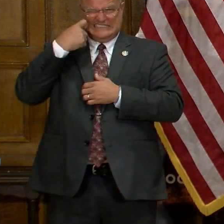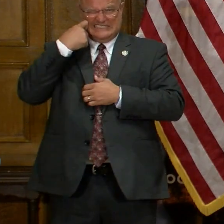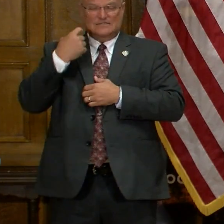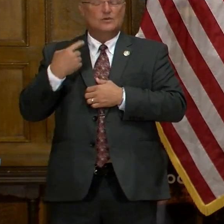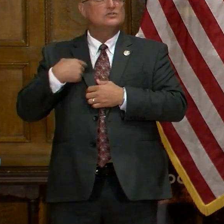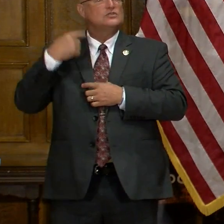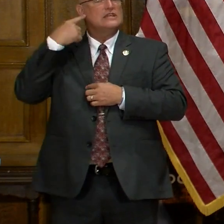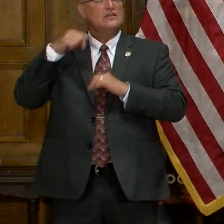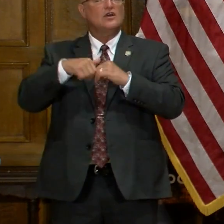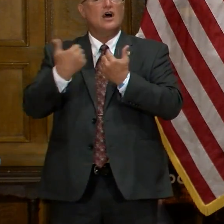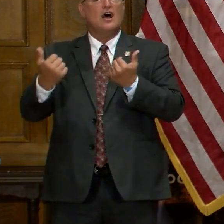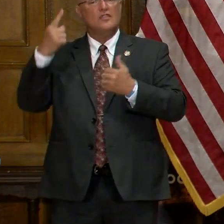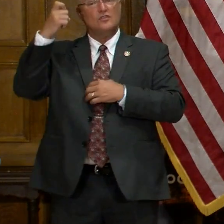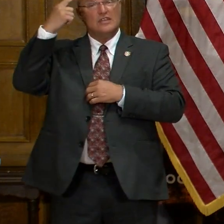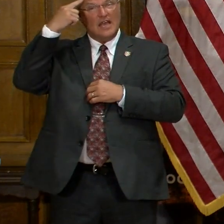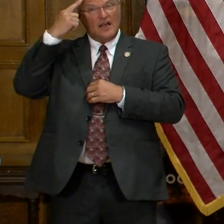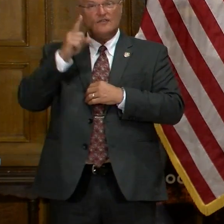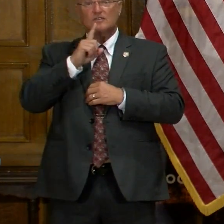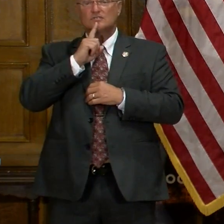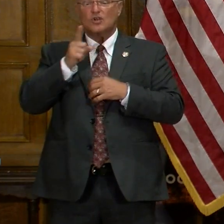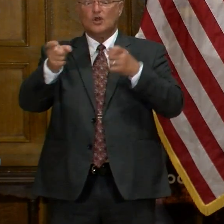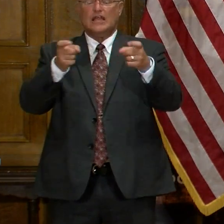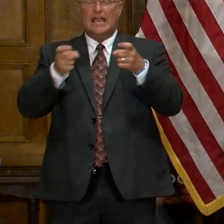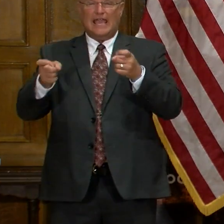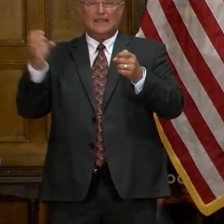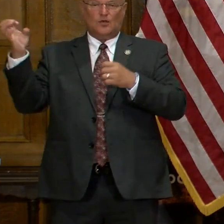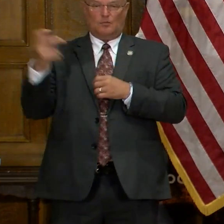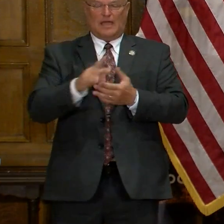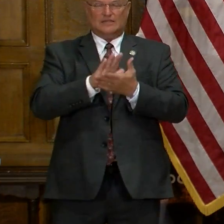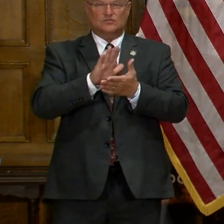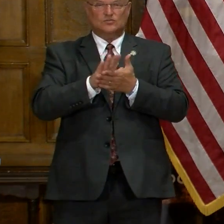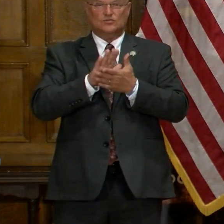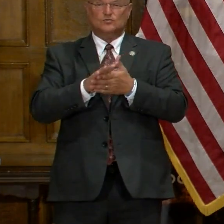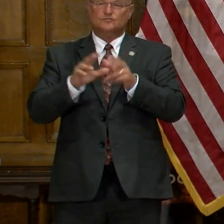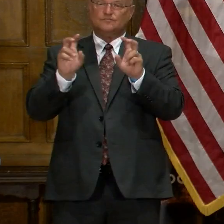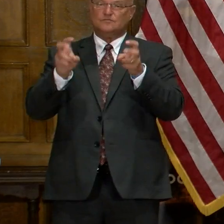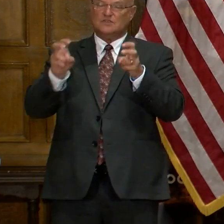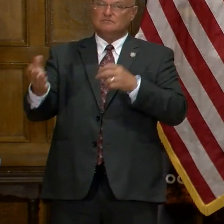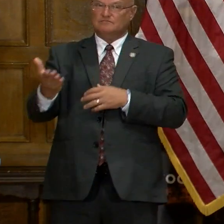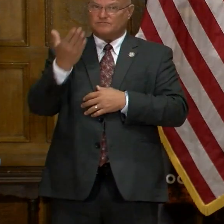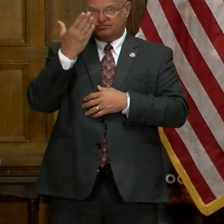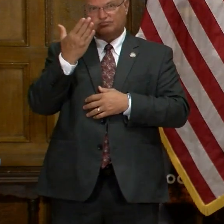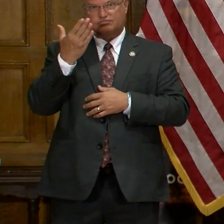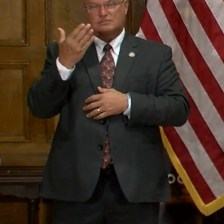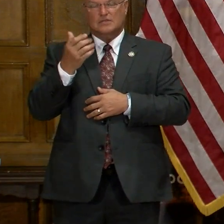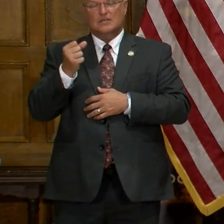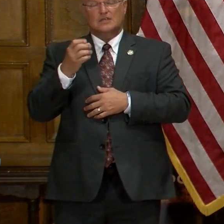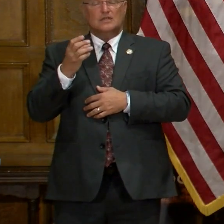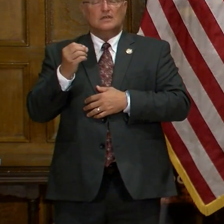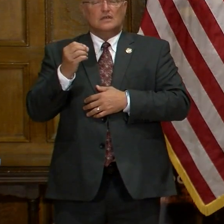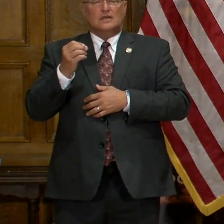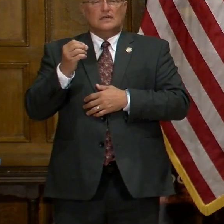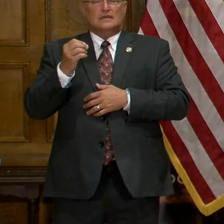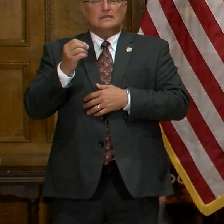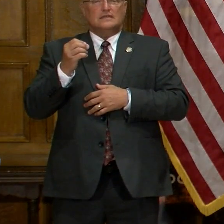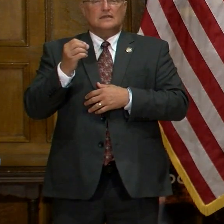you're hearing how other governors are handling that, what the issues are that they're facing,